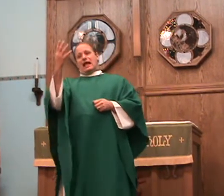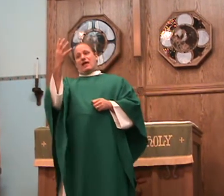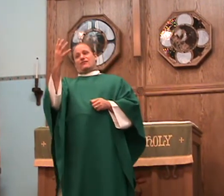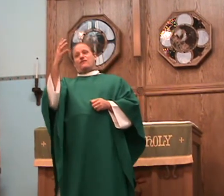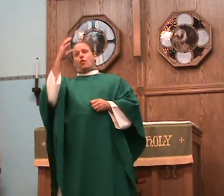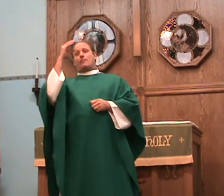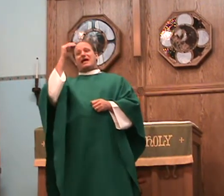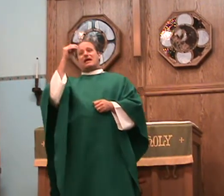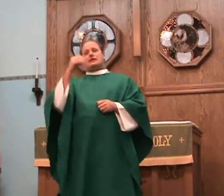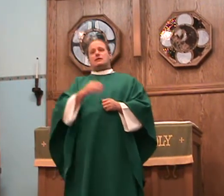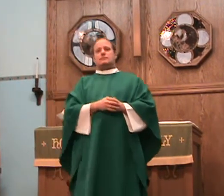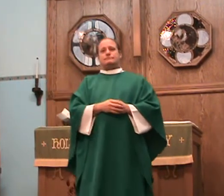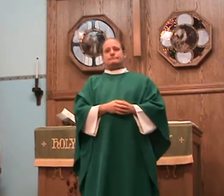And the four men,